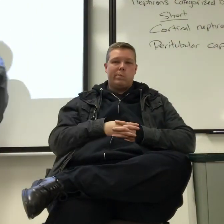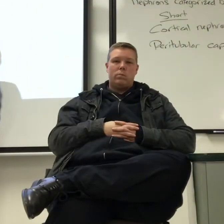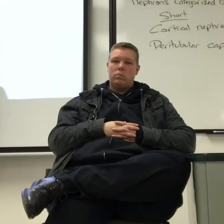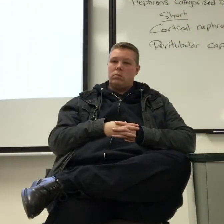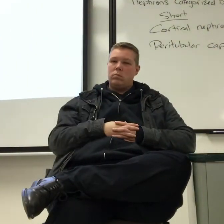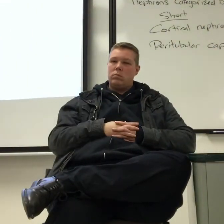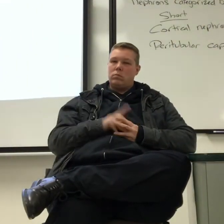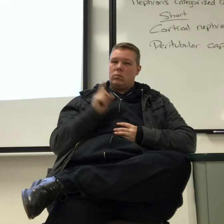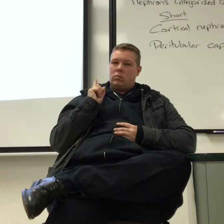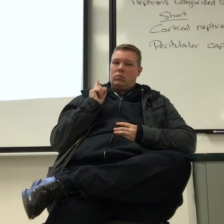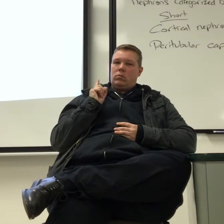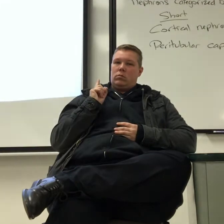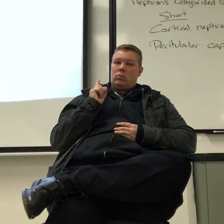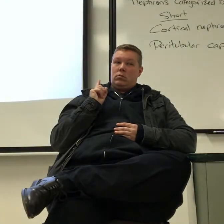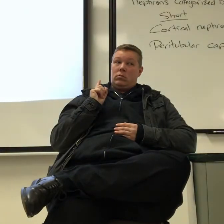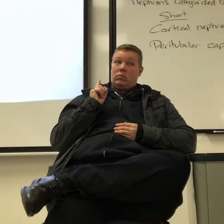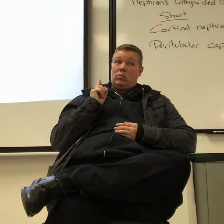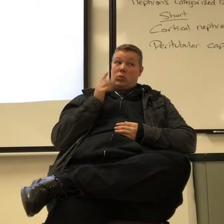Here, identify.